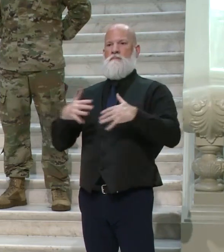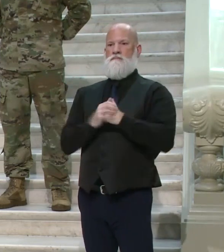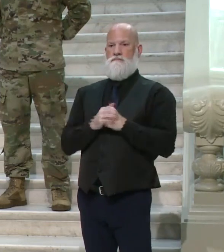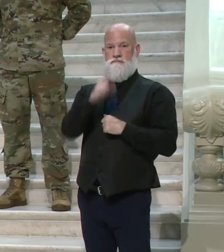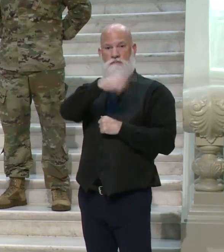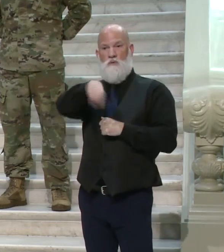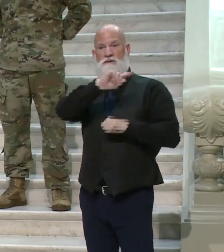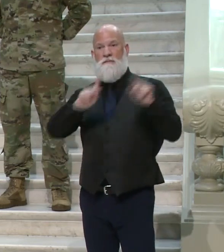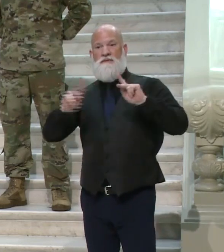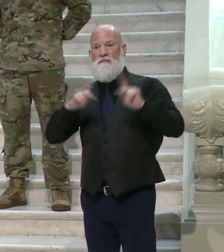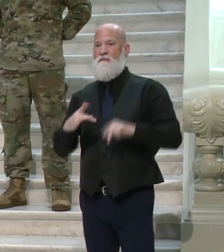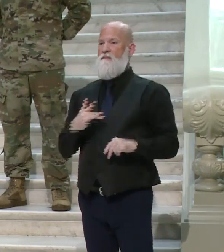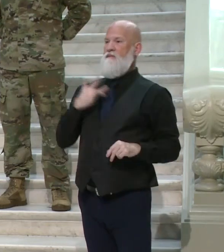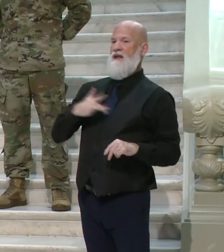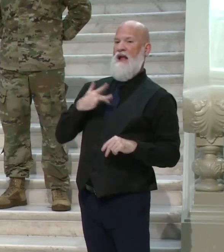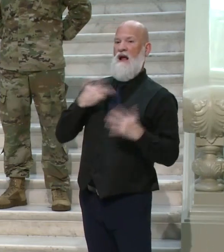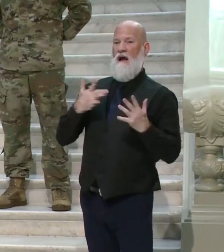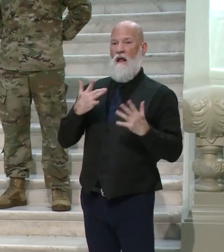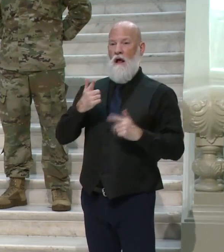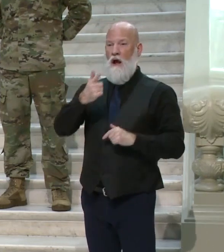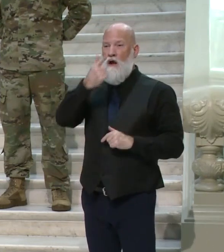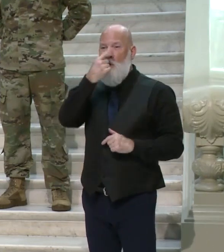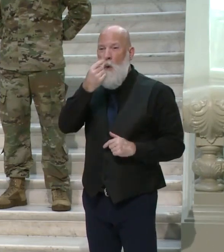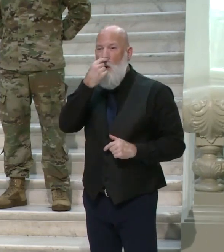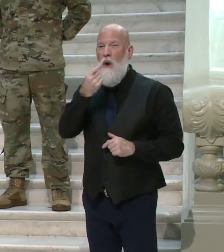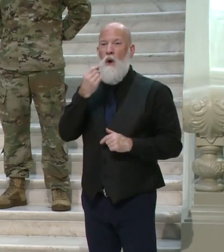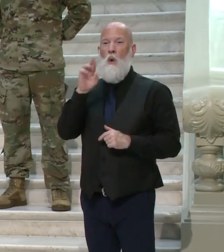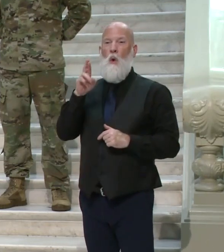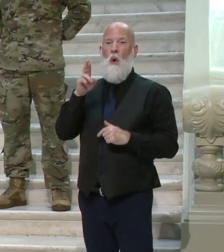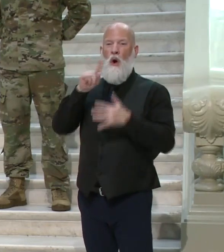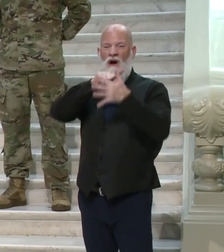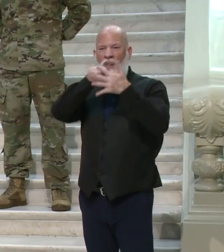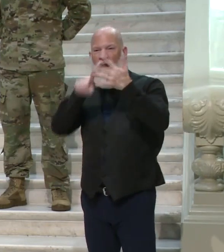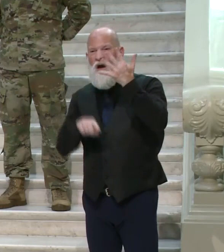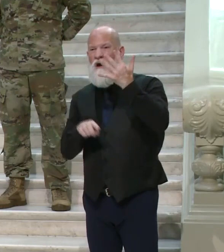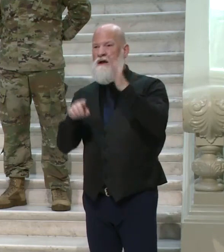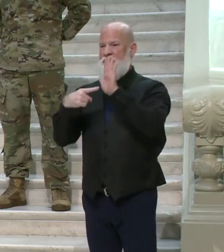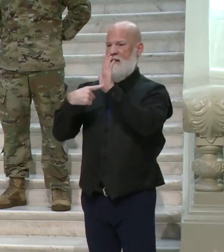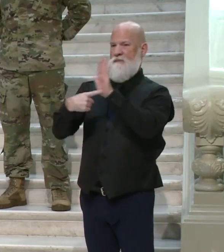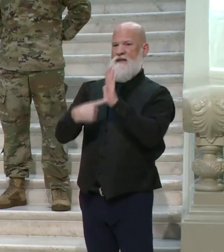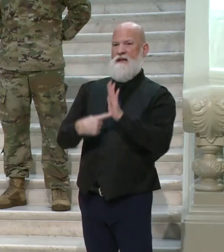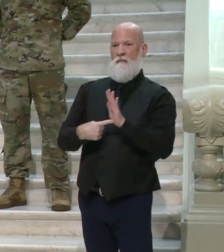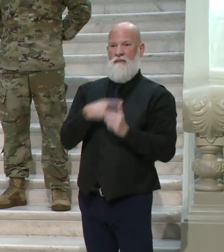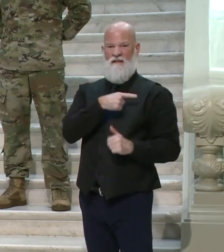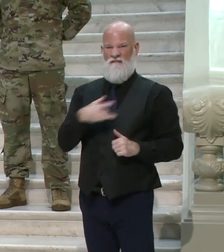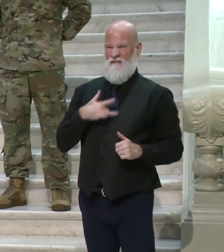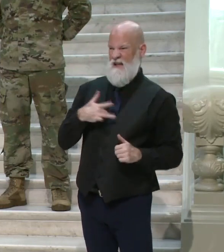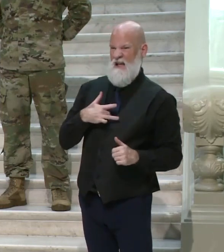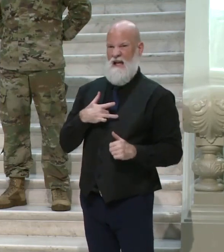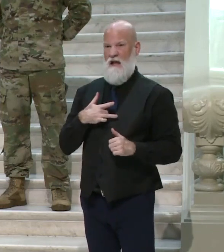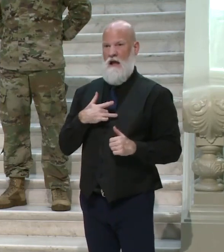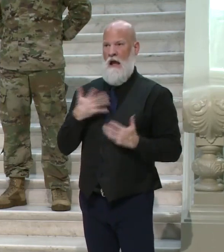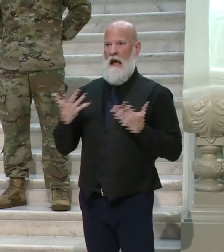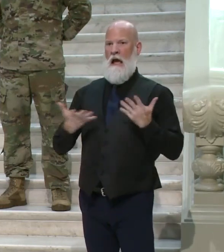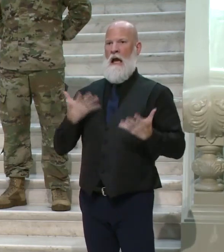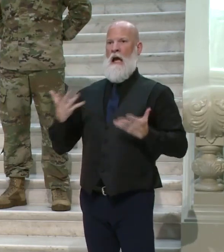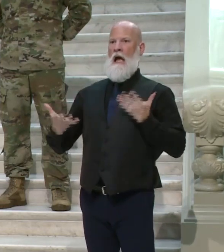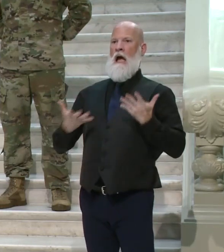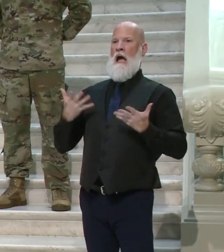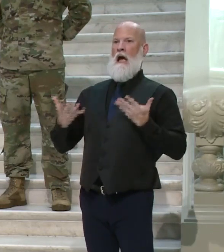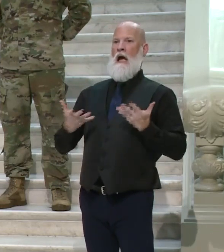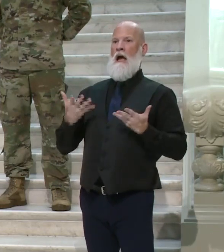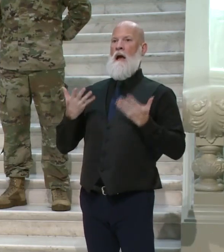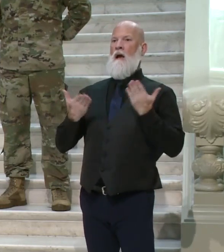little bit of a cold or one of these 7 or 8 symptoms that I read out earlier, they probably could get through the